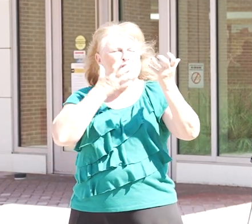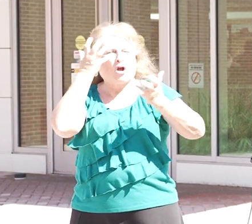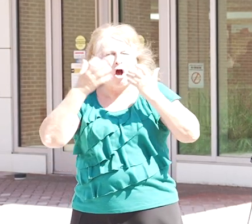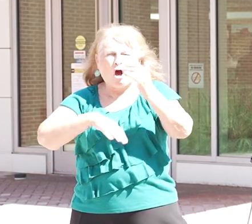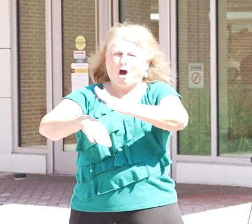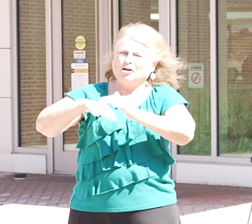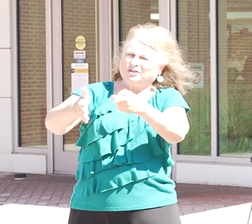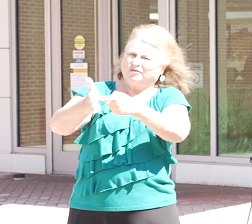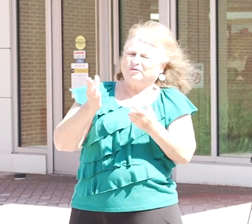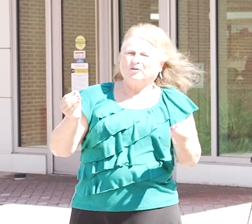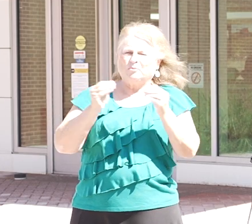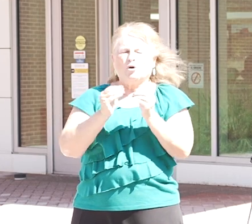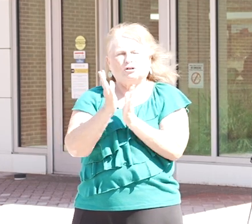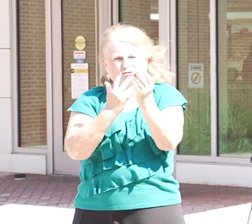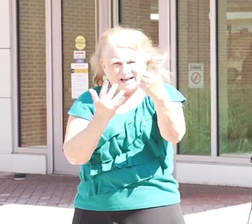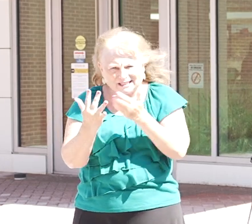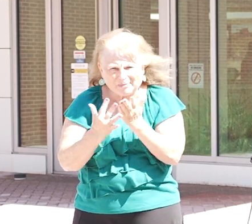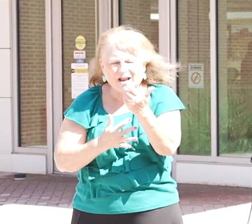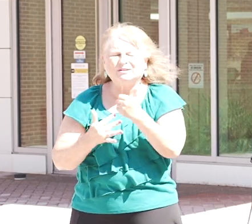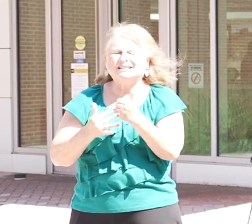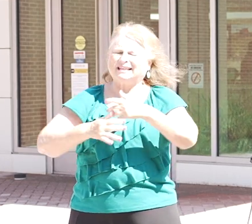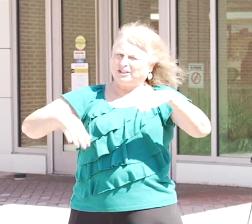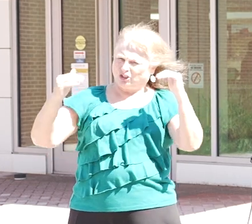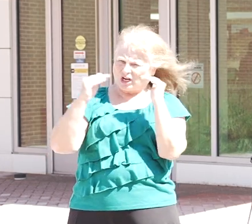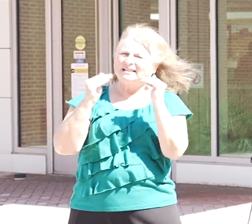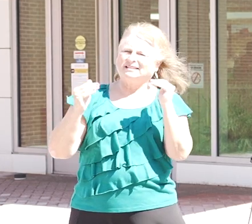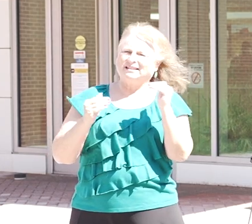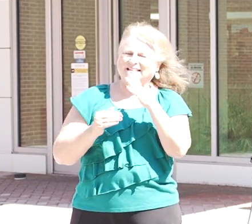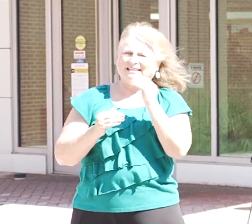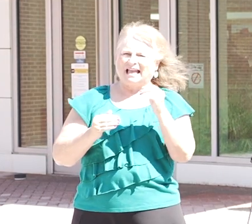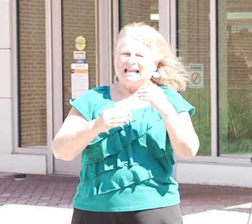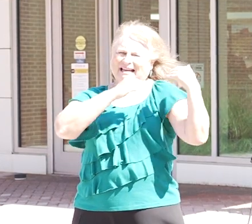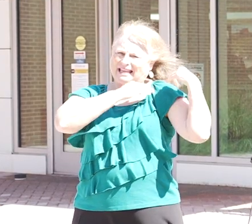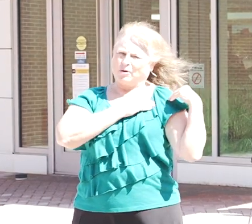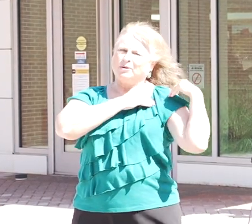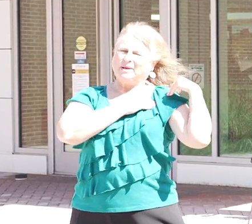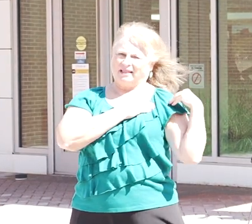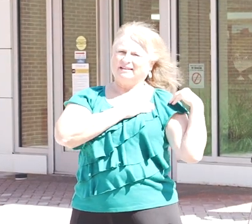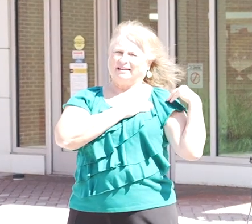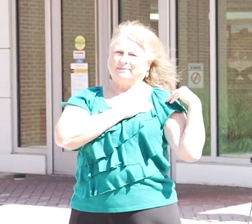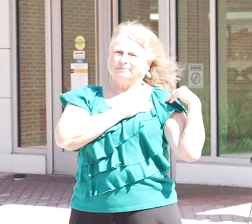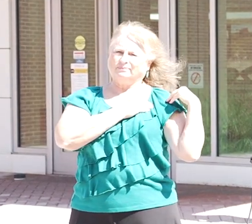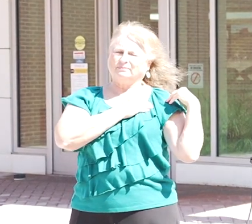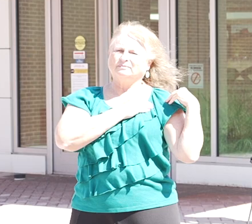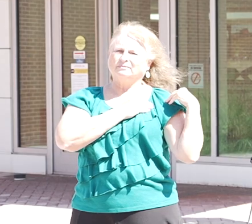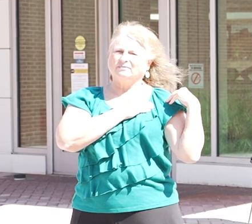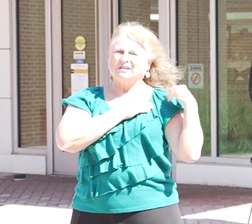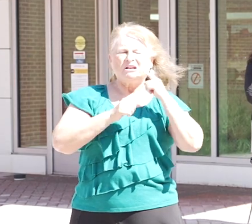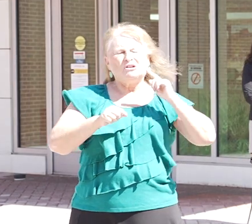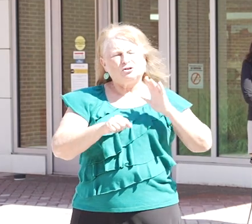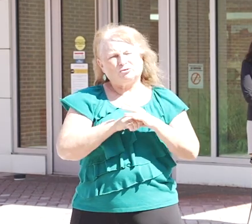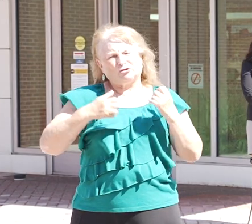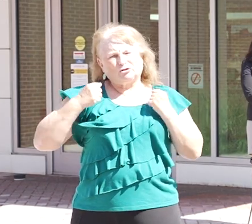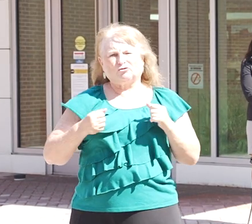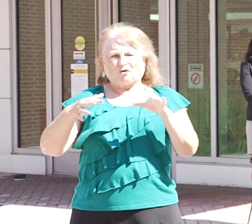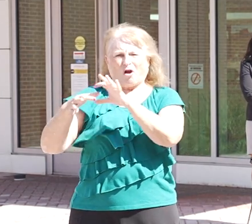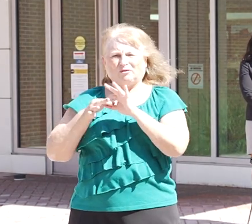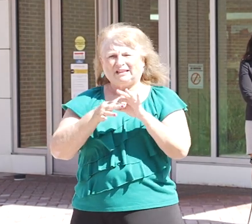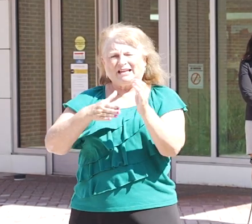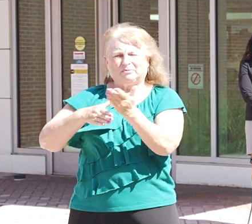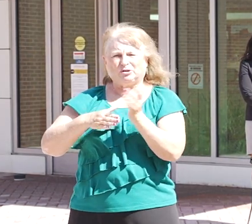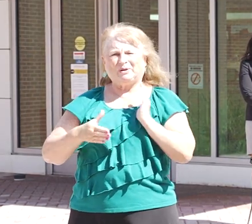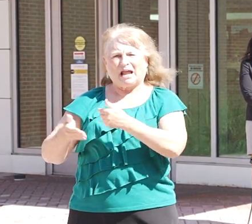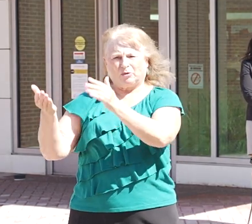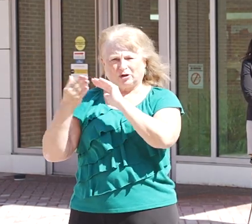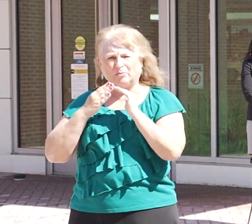more transparency, justice, and accountability to ensure strong relationships between